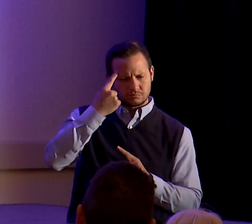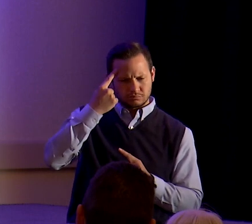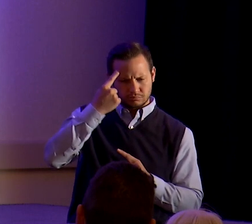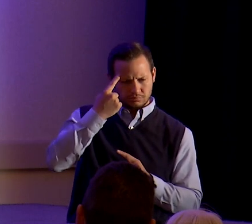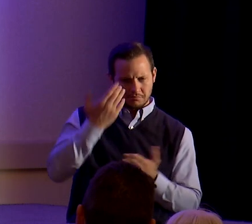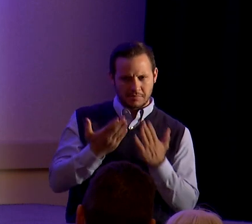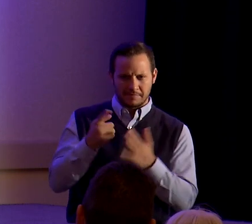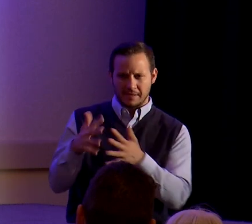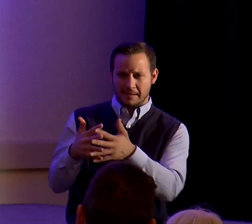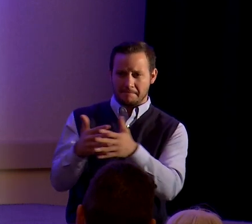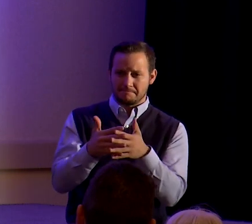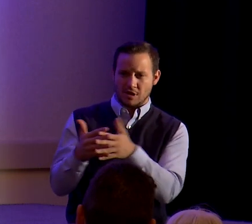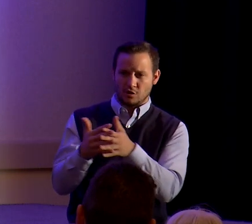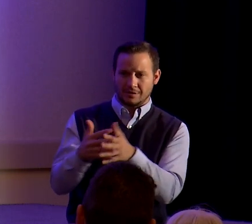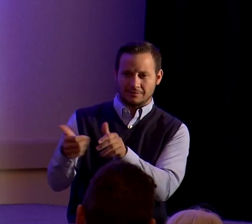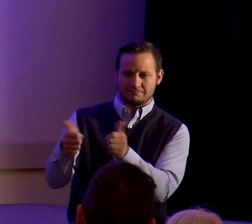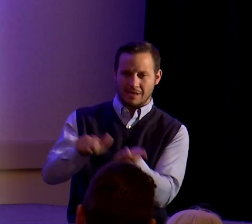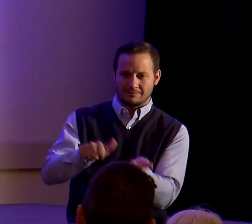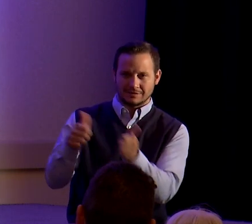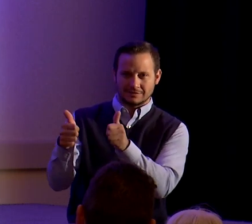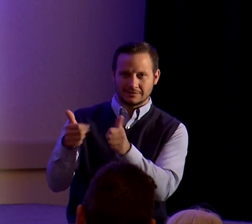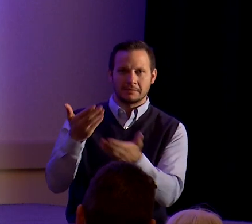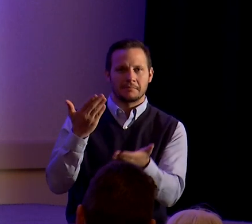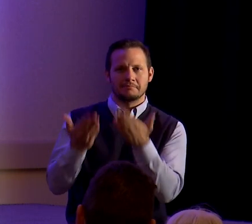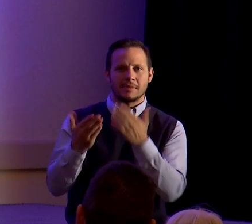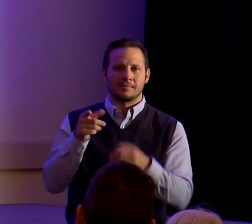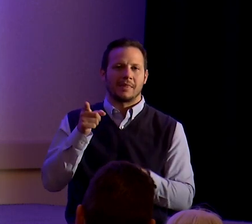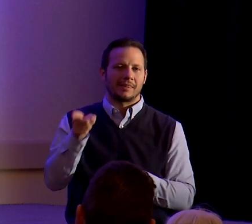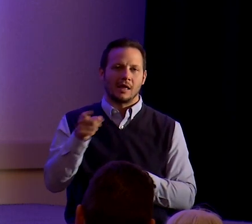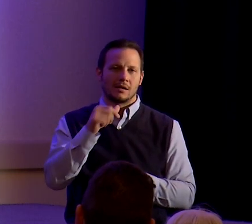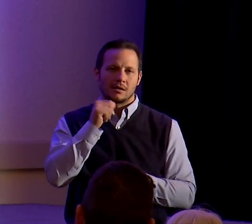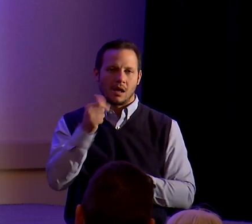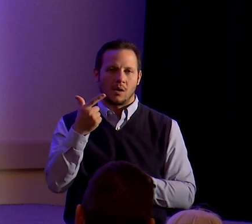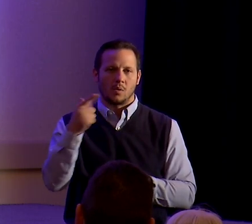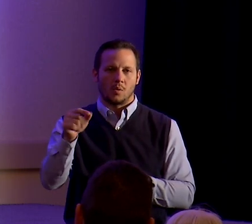Baptists might not be going to hell.